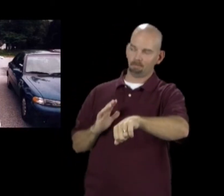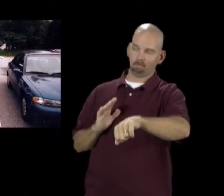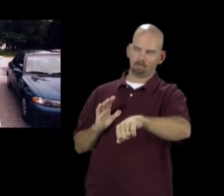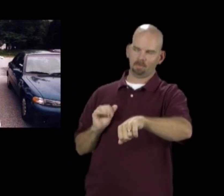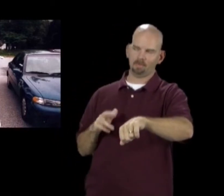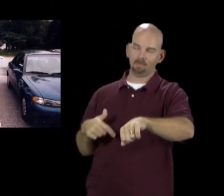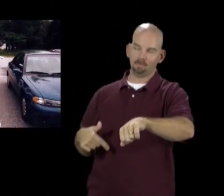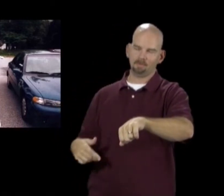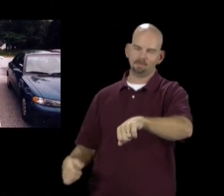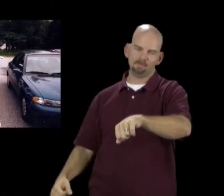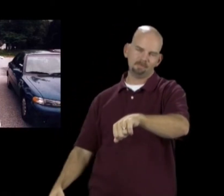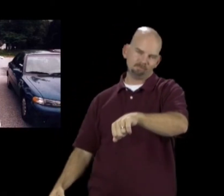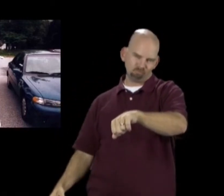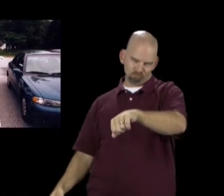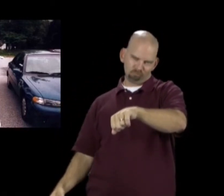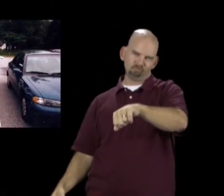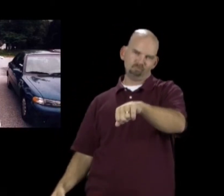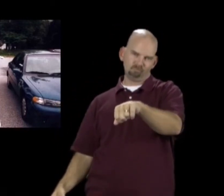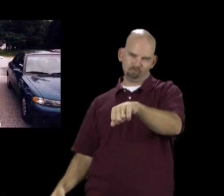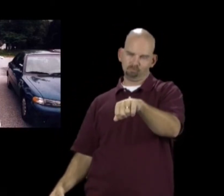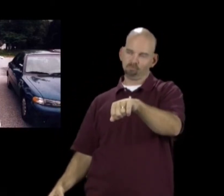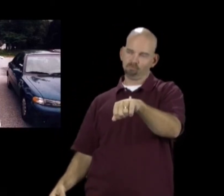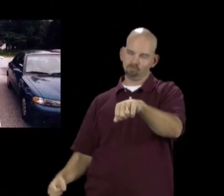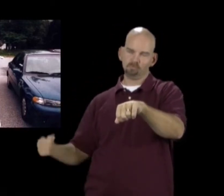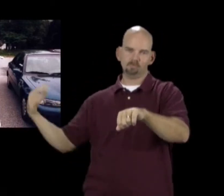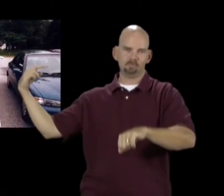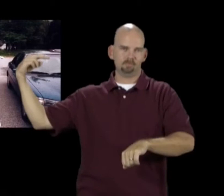good. I was feeling a little cocky.